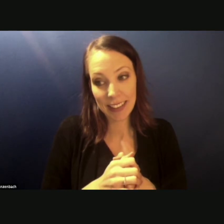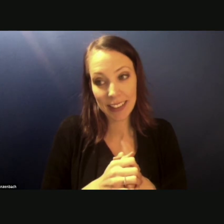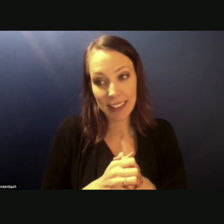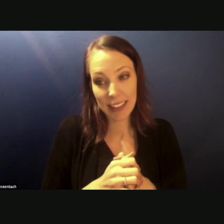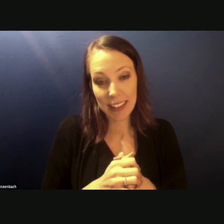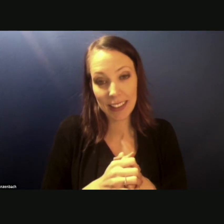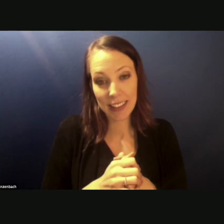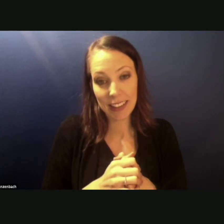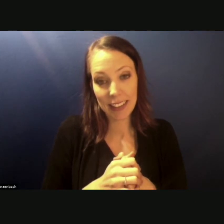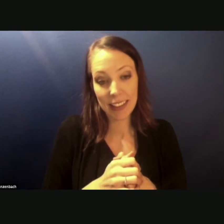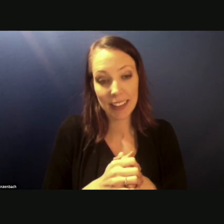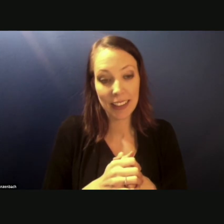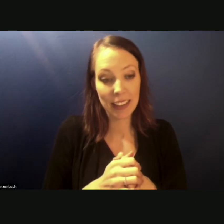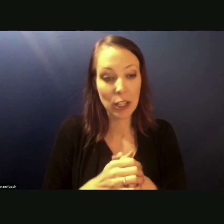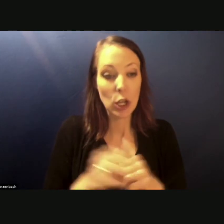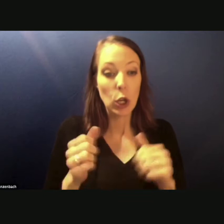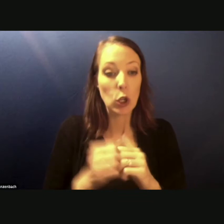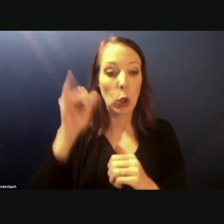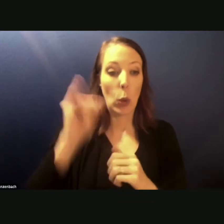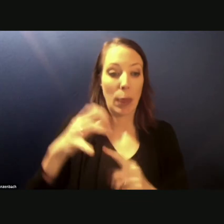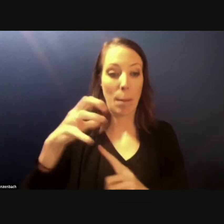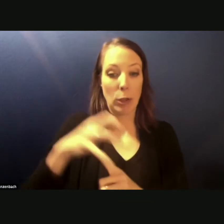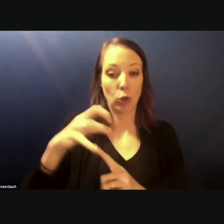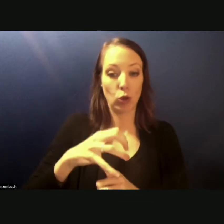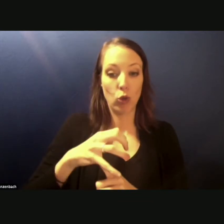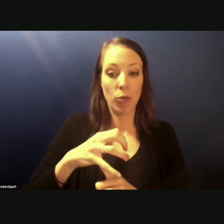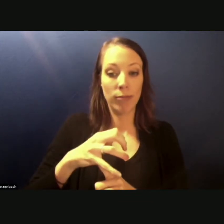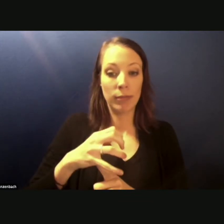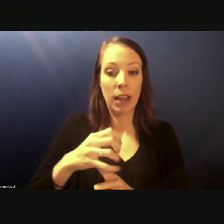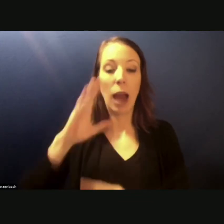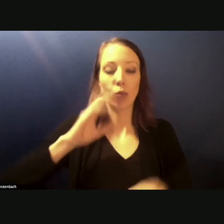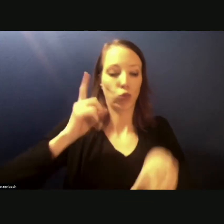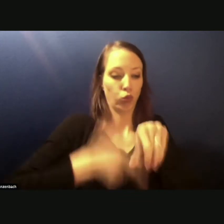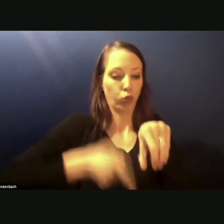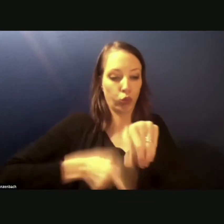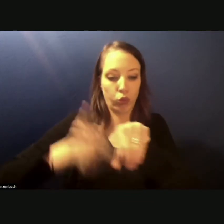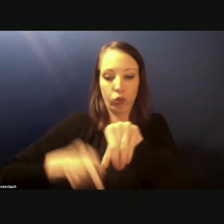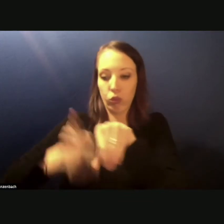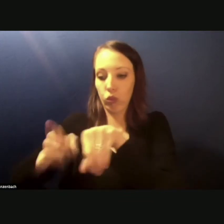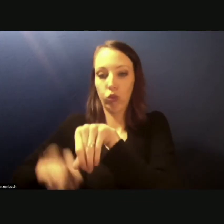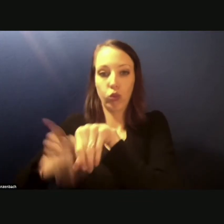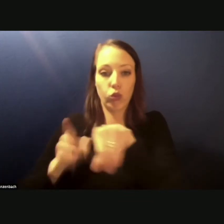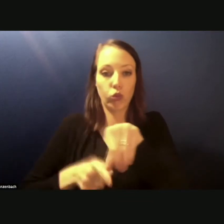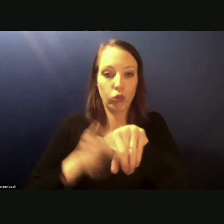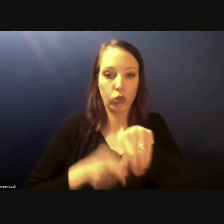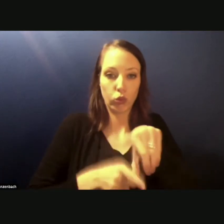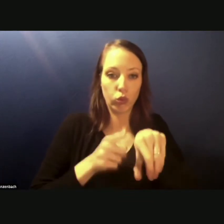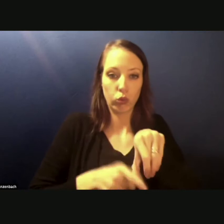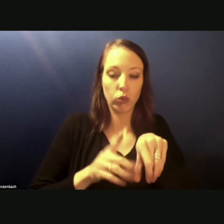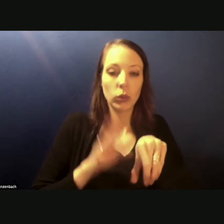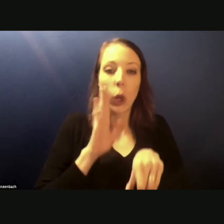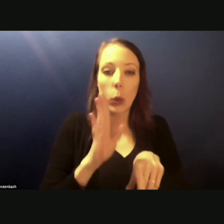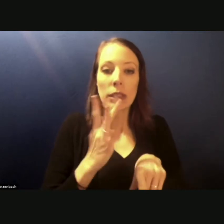So with the portobello, I'm just slicing that up right quick. And we're going to fry them, and they're going to be really savory